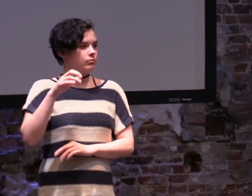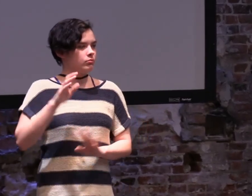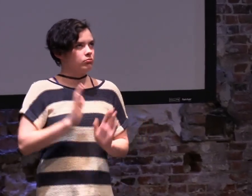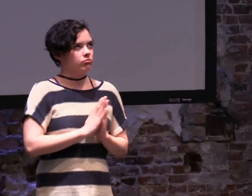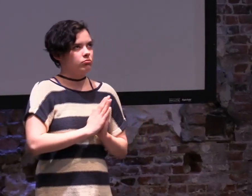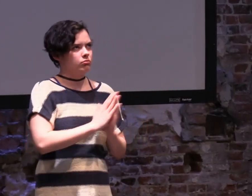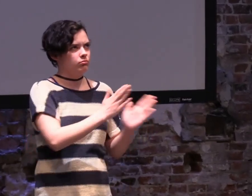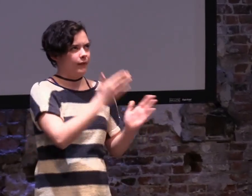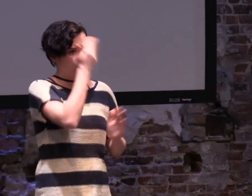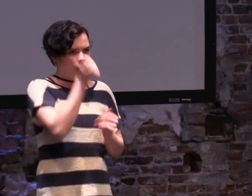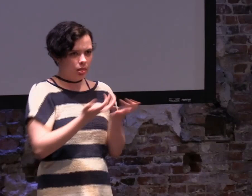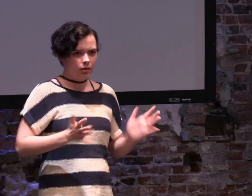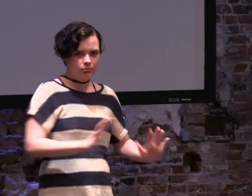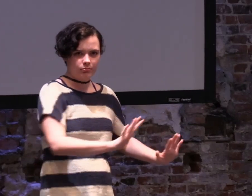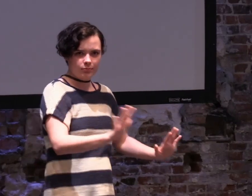me.